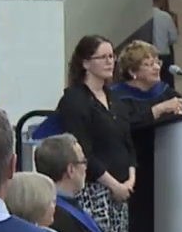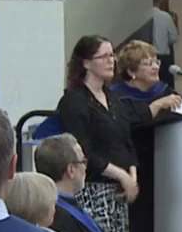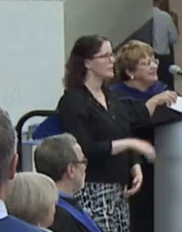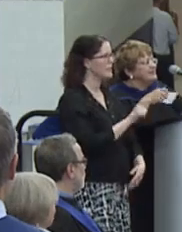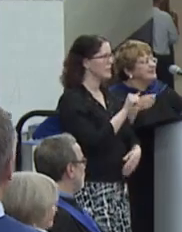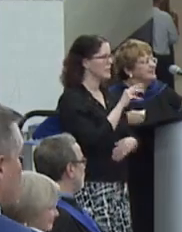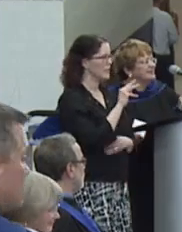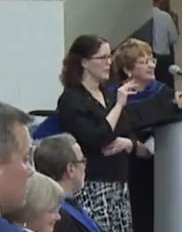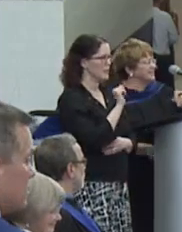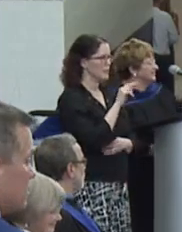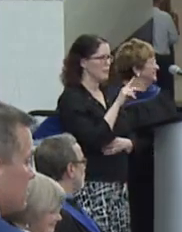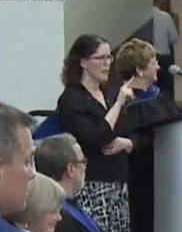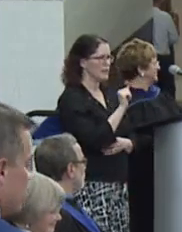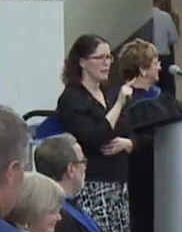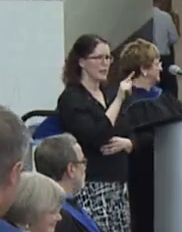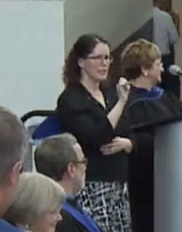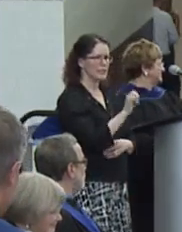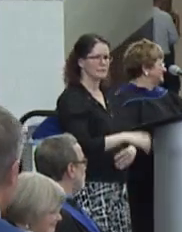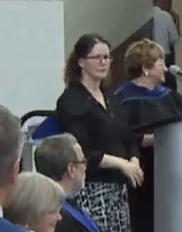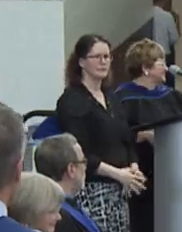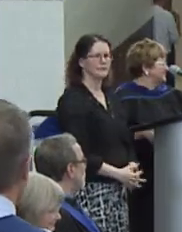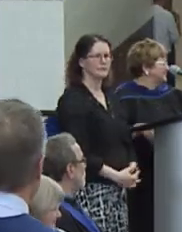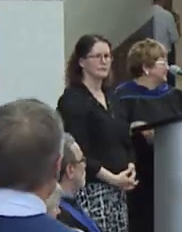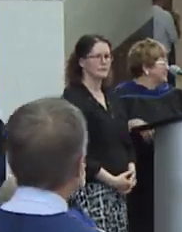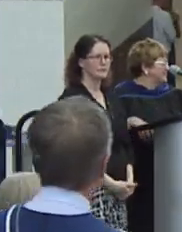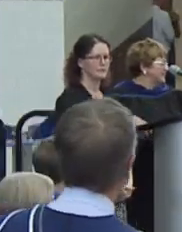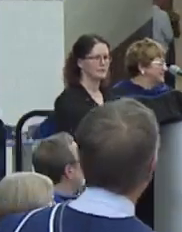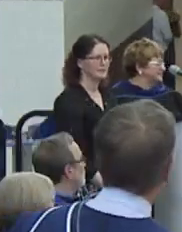Amanda Lee.